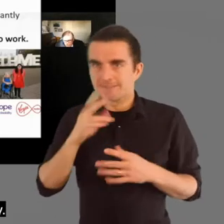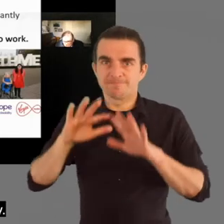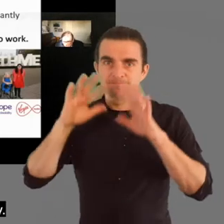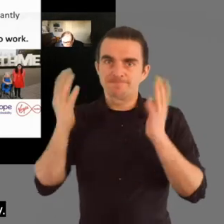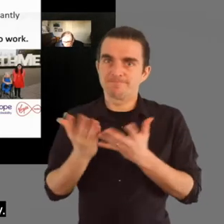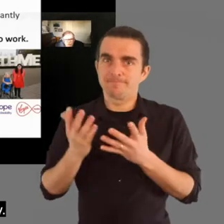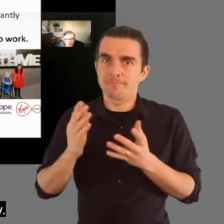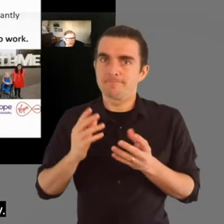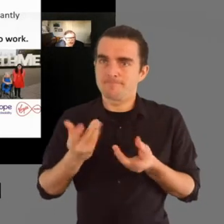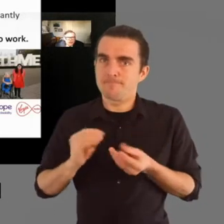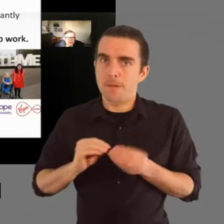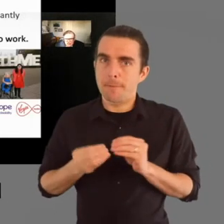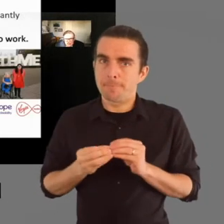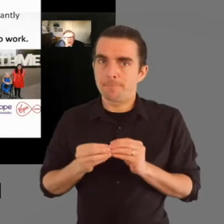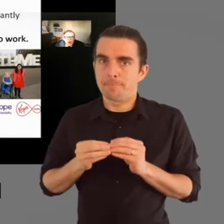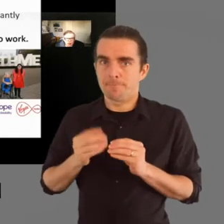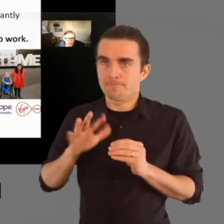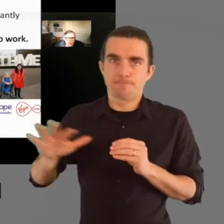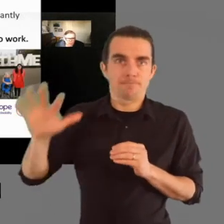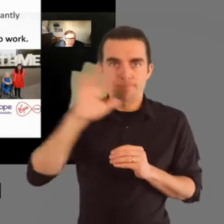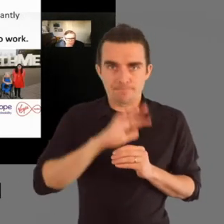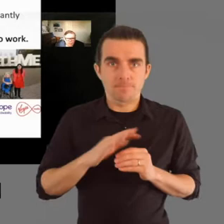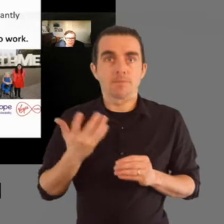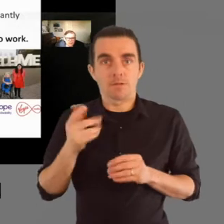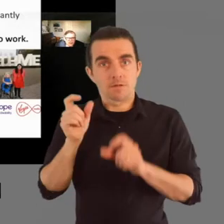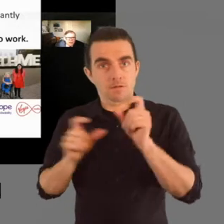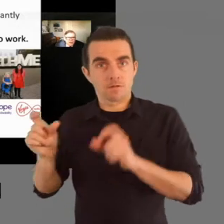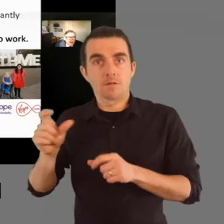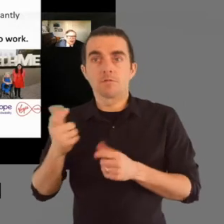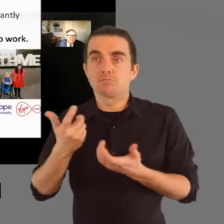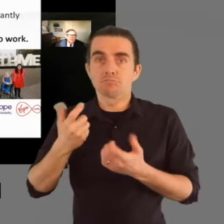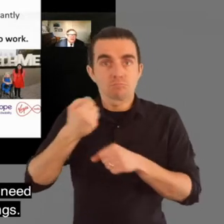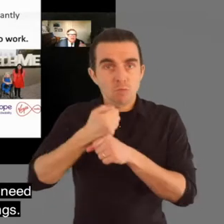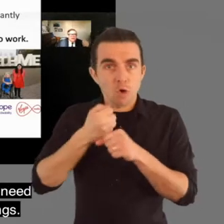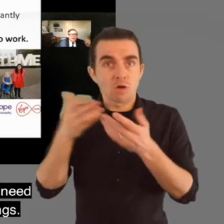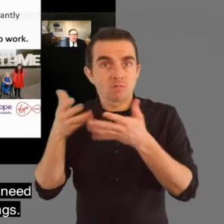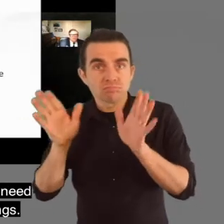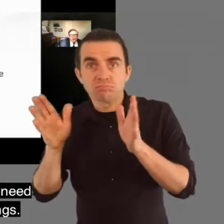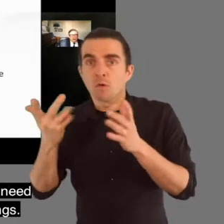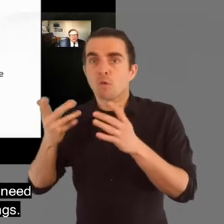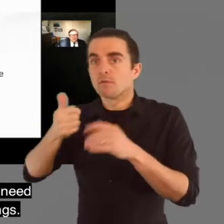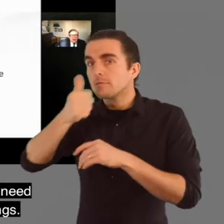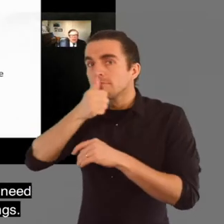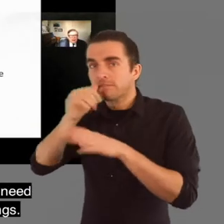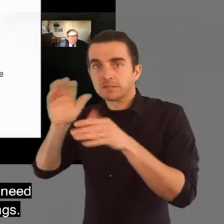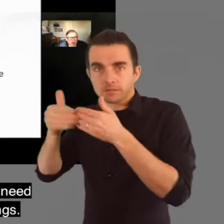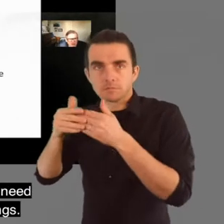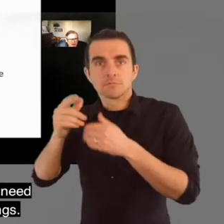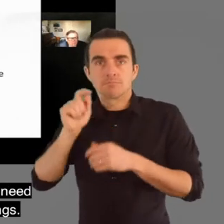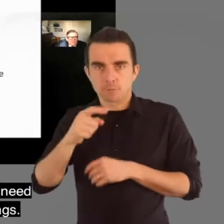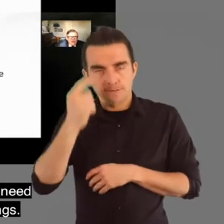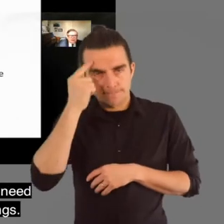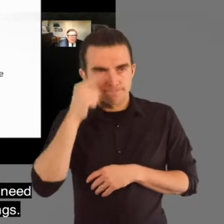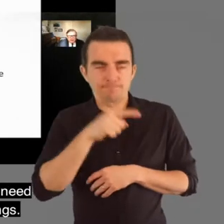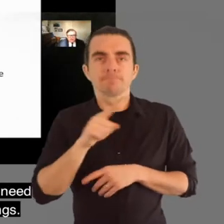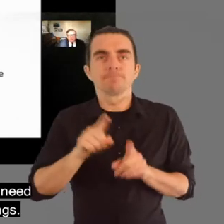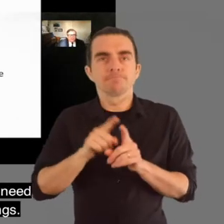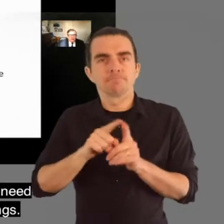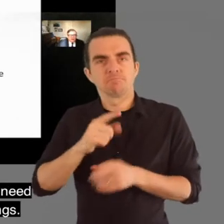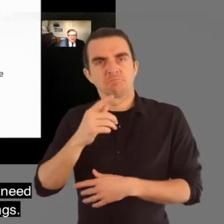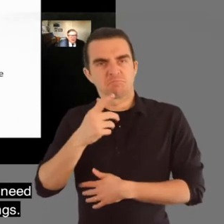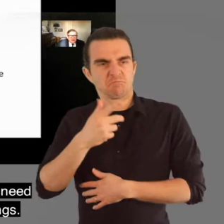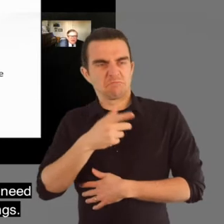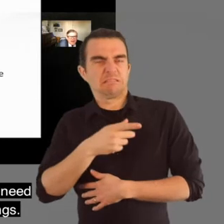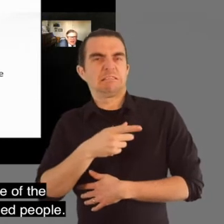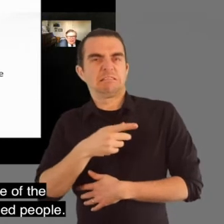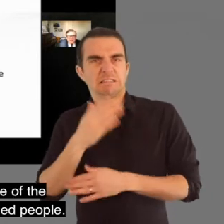in the workforce generally. So this is a global problem, the right to work. Employers, public and private, need to address the